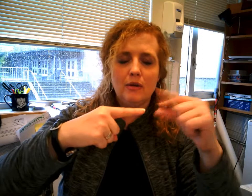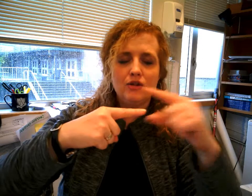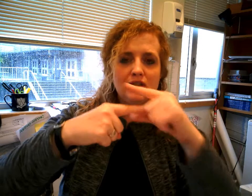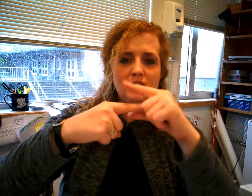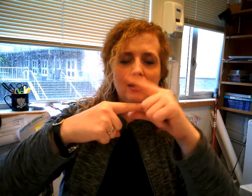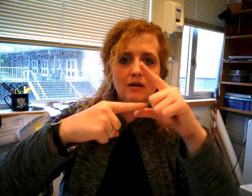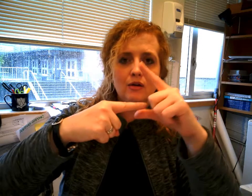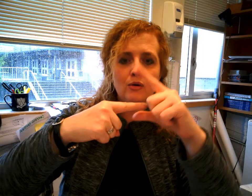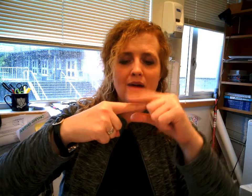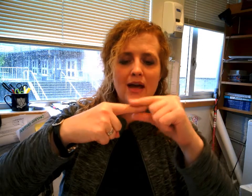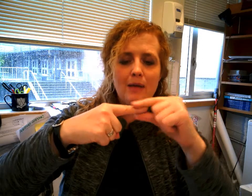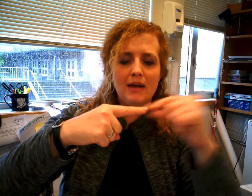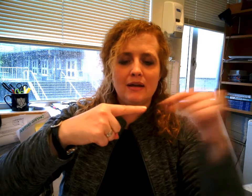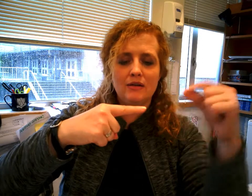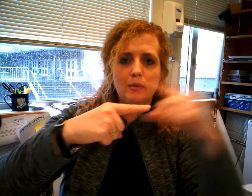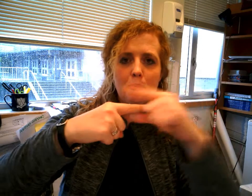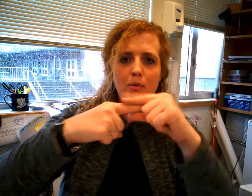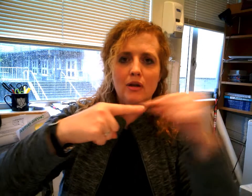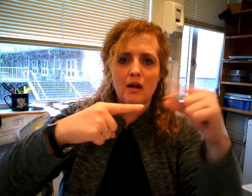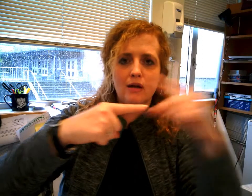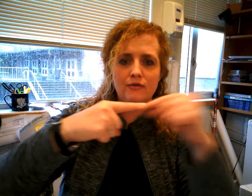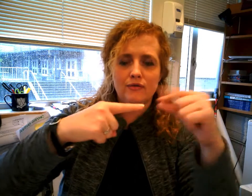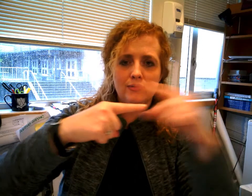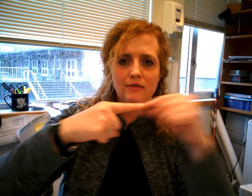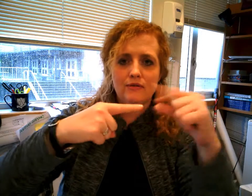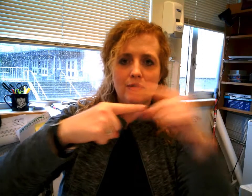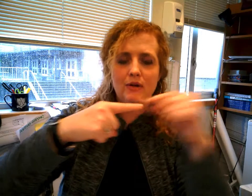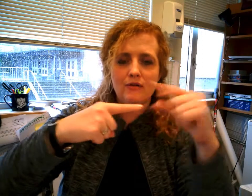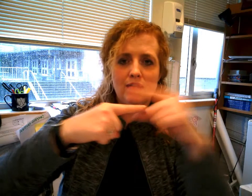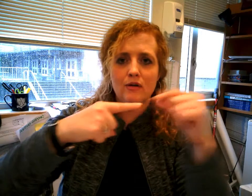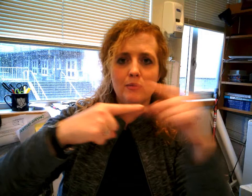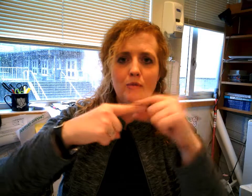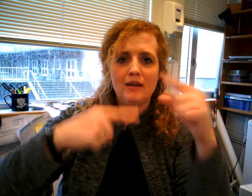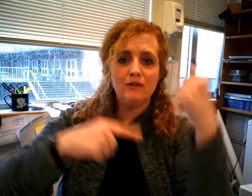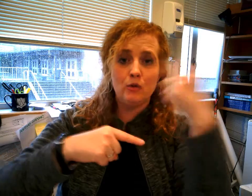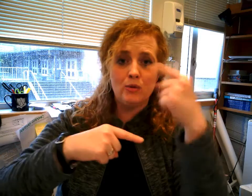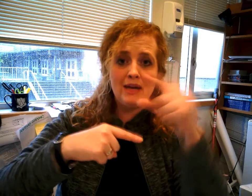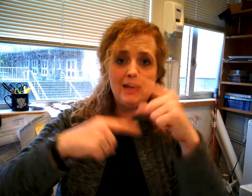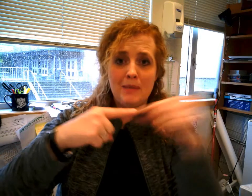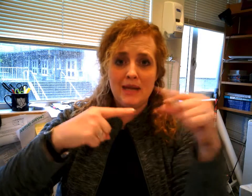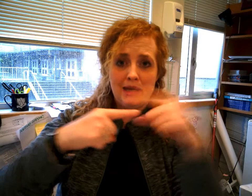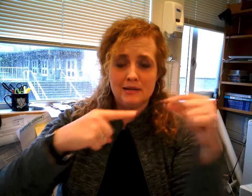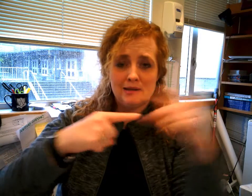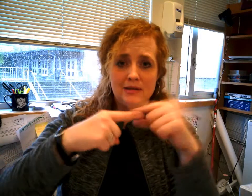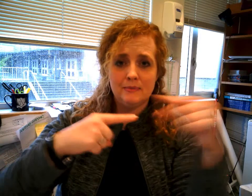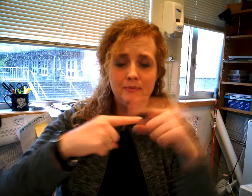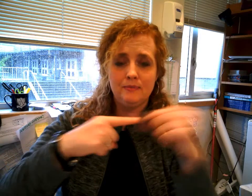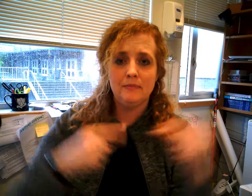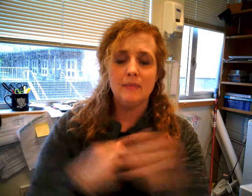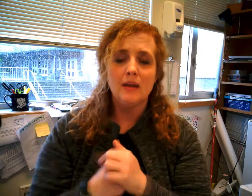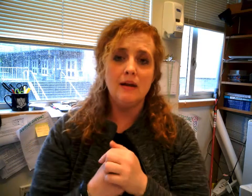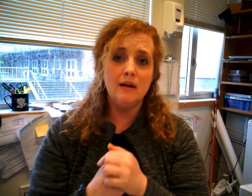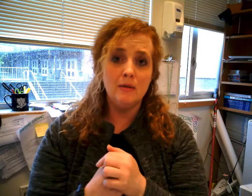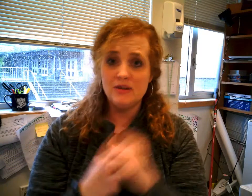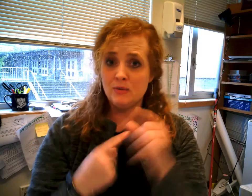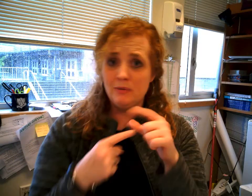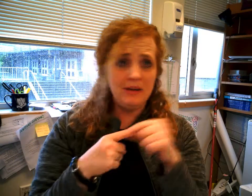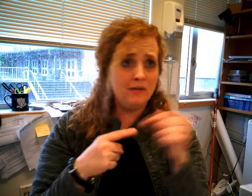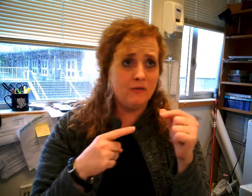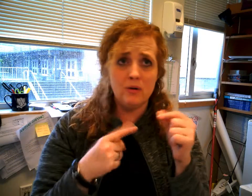just grab and pull off from your finger, green. So green beans. This would be for